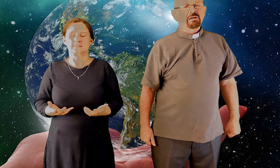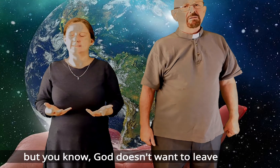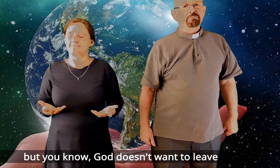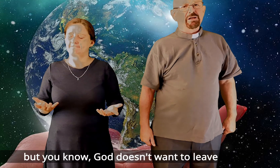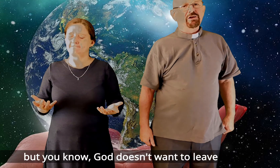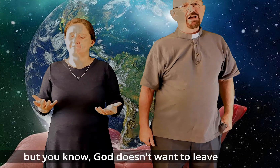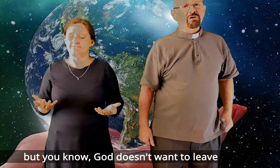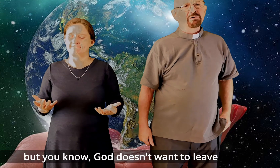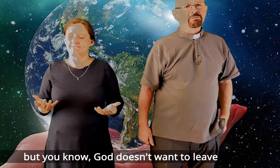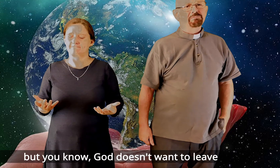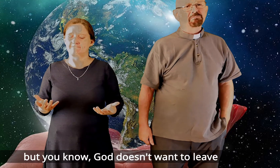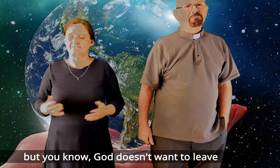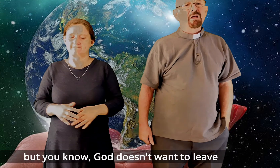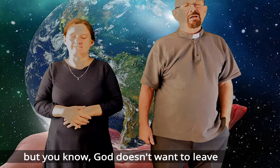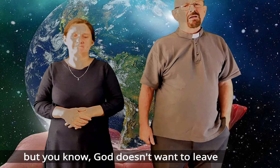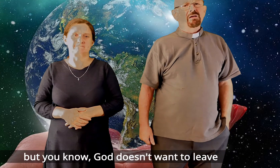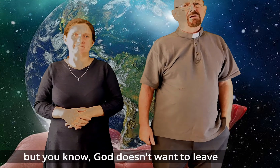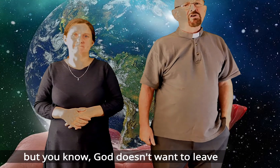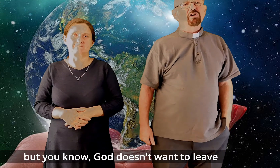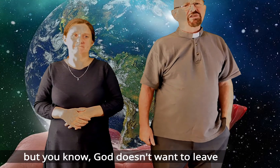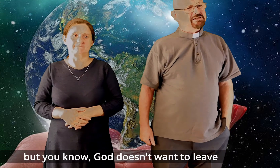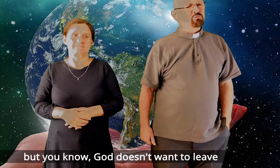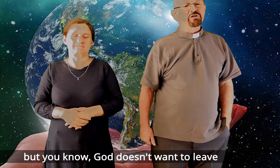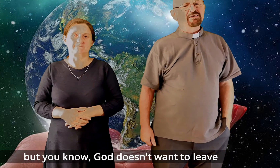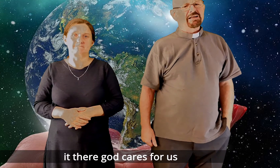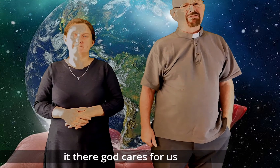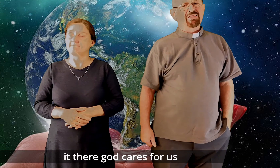But you know, God doesn't want to leave it there.